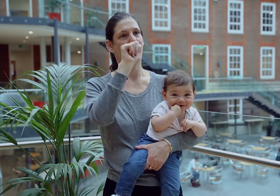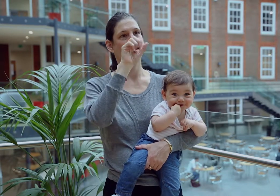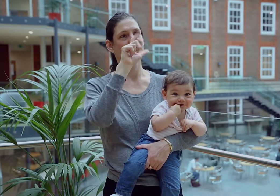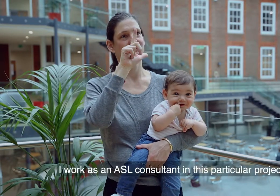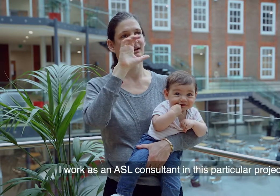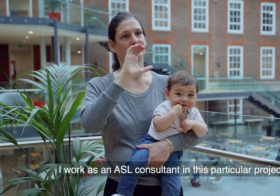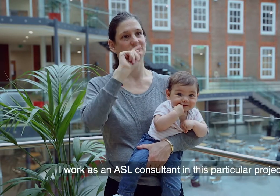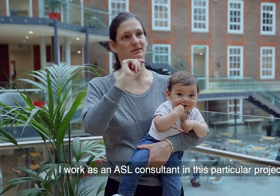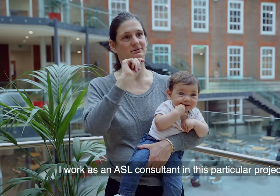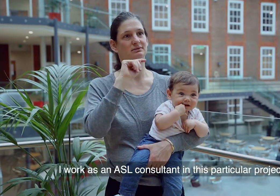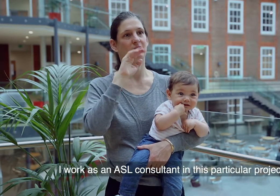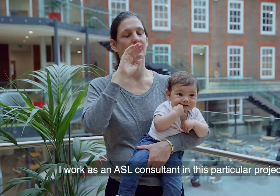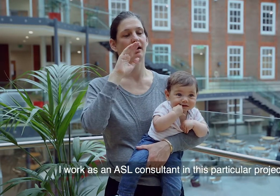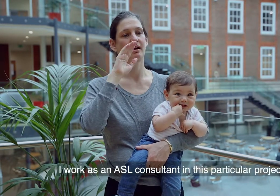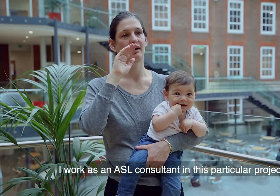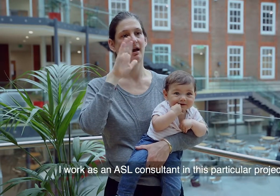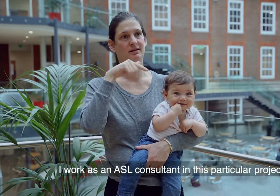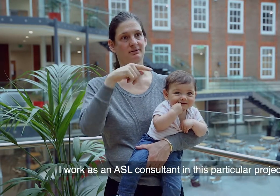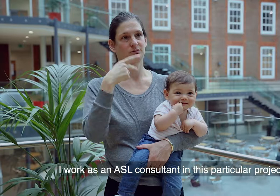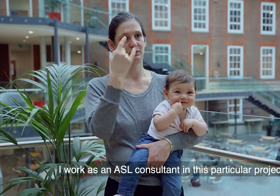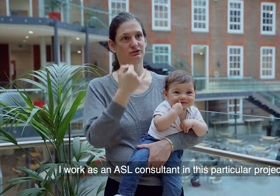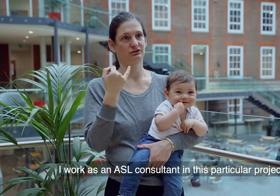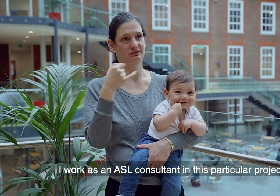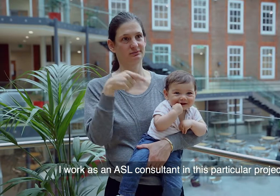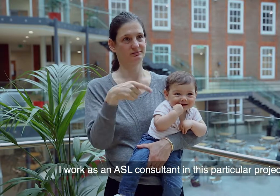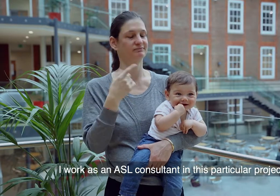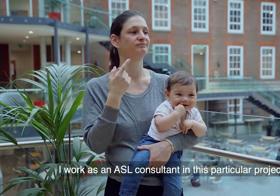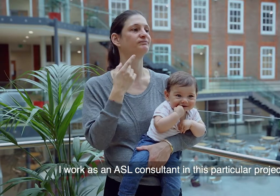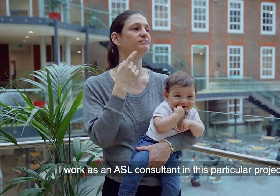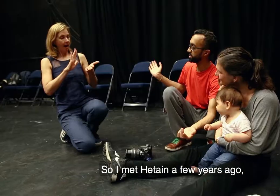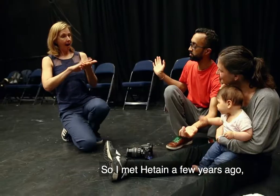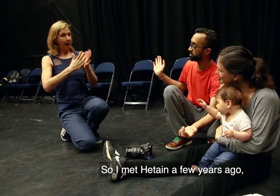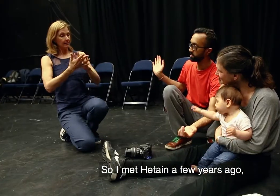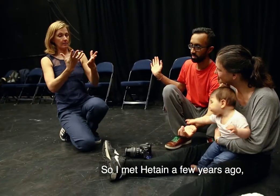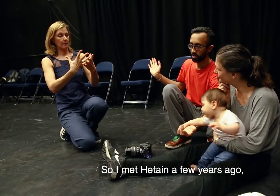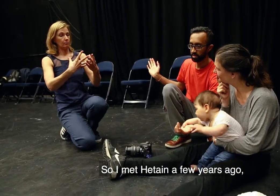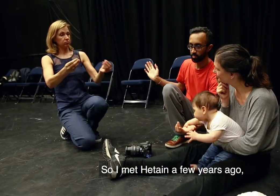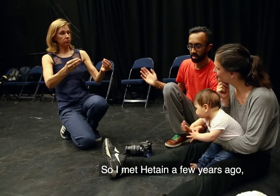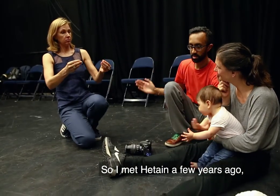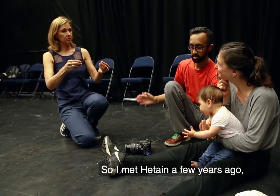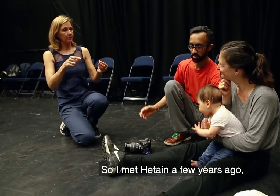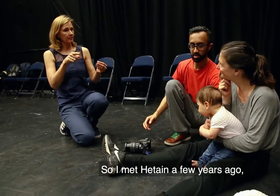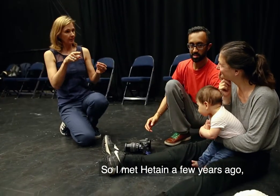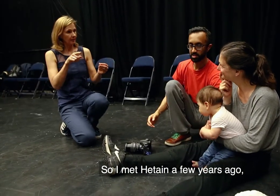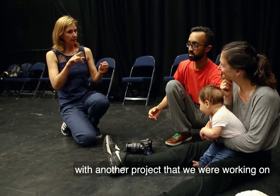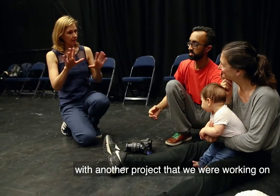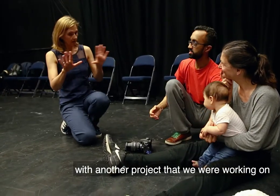I work as an ASL consultant in this particular project. So I met Haytan a few years ago with another